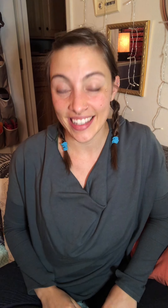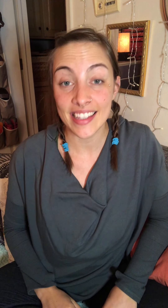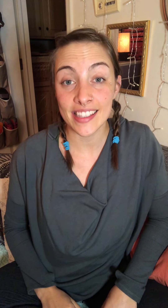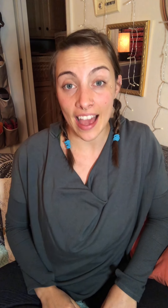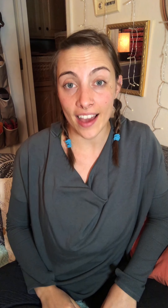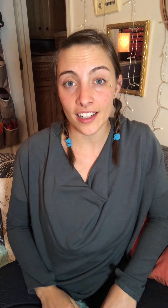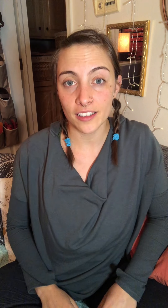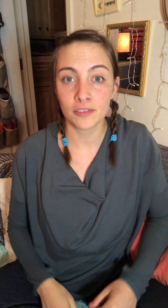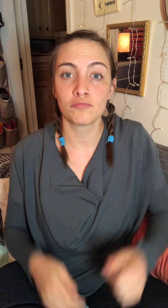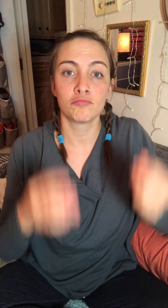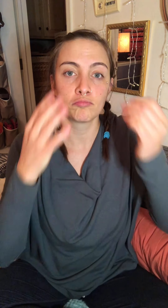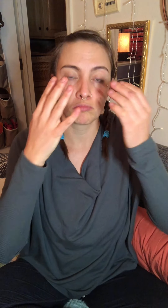sad,